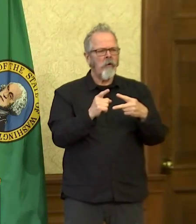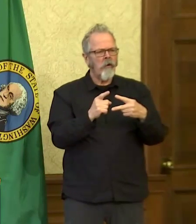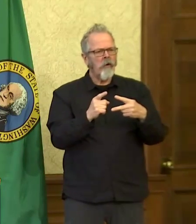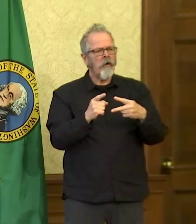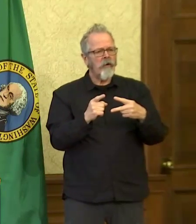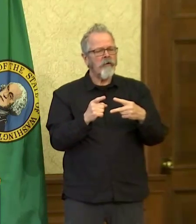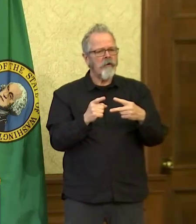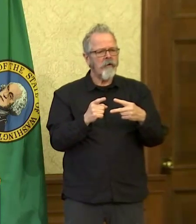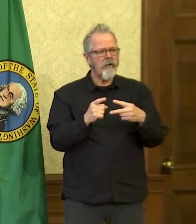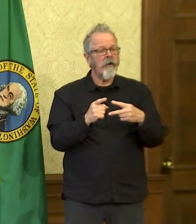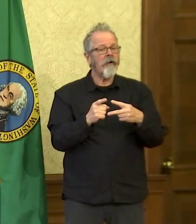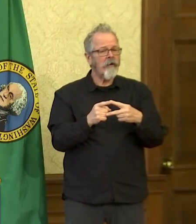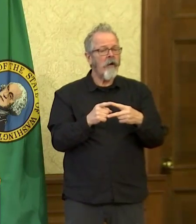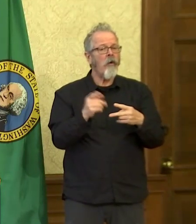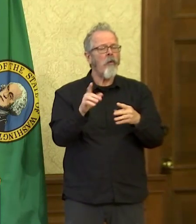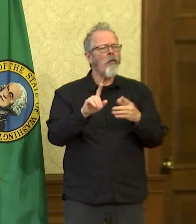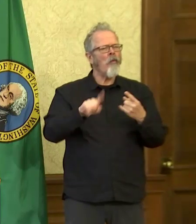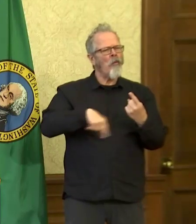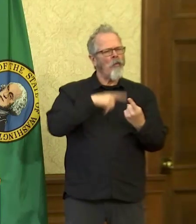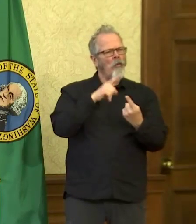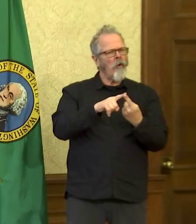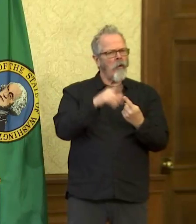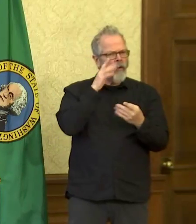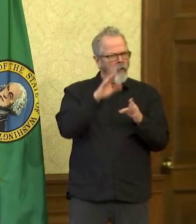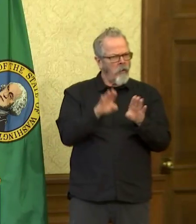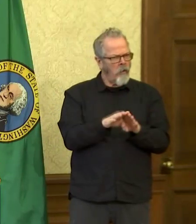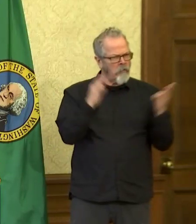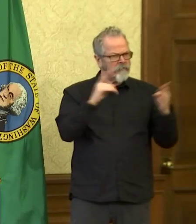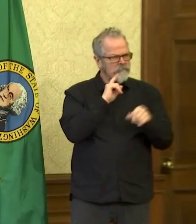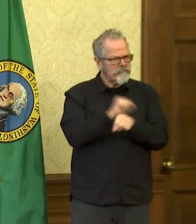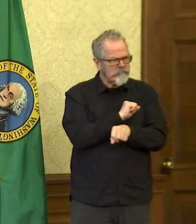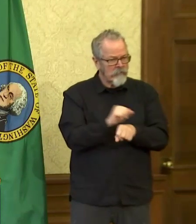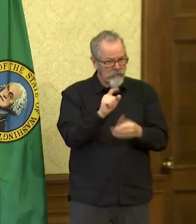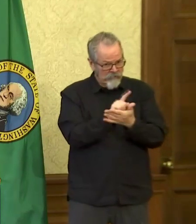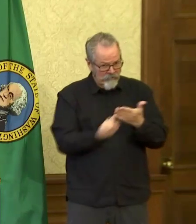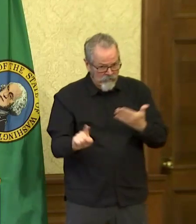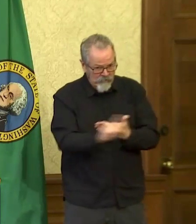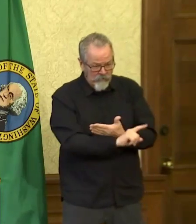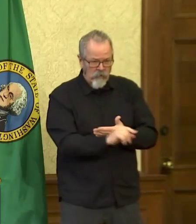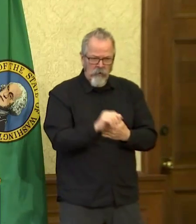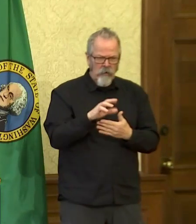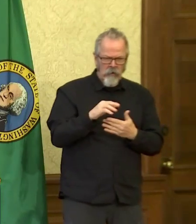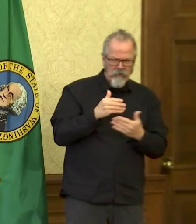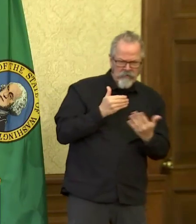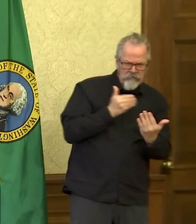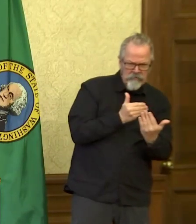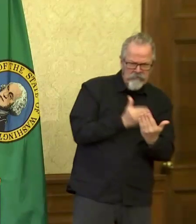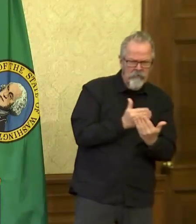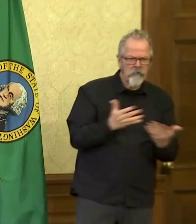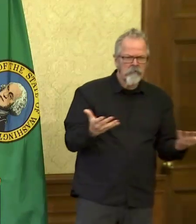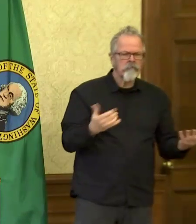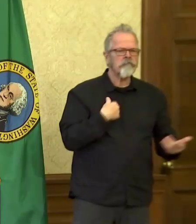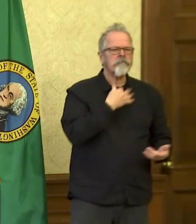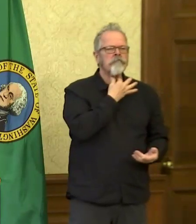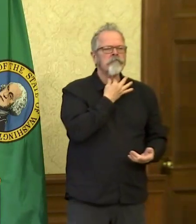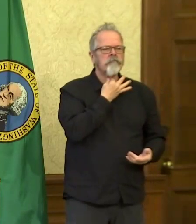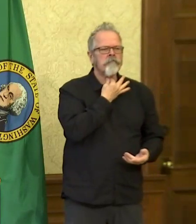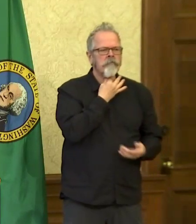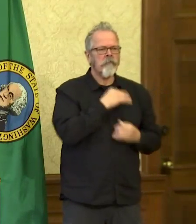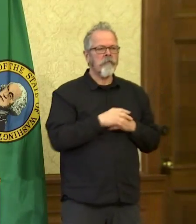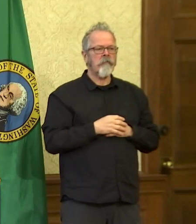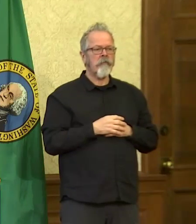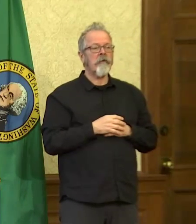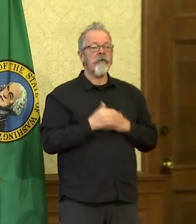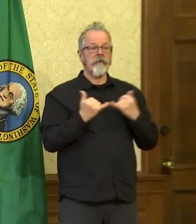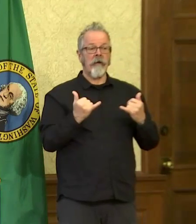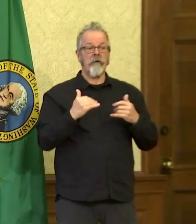with Vice President Pence, he named Missouri, Pennsylvania, Oregon, and Idaho as among 16 states that have submitted plans to the